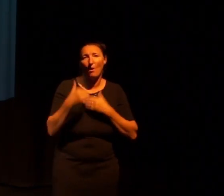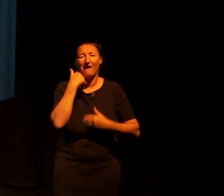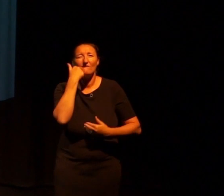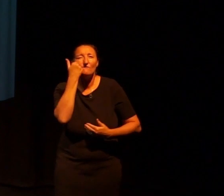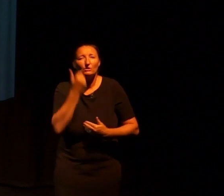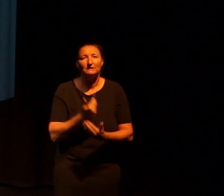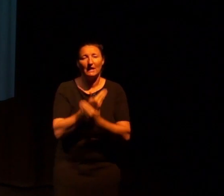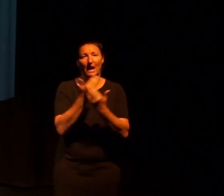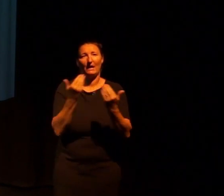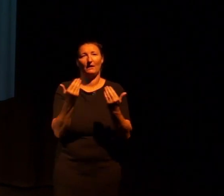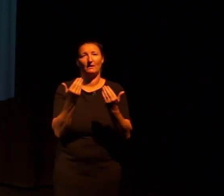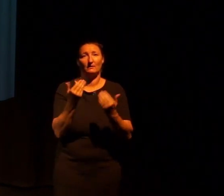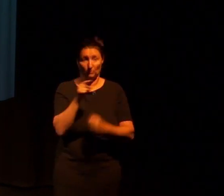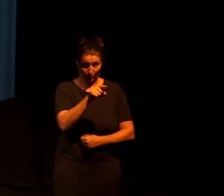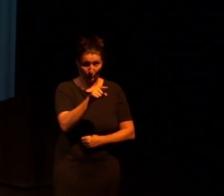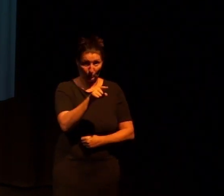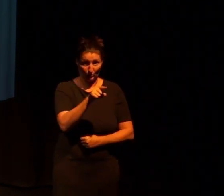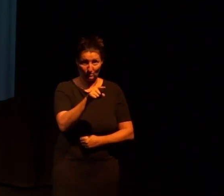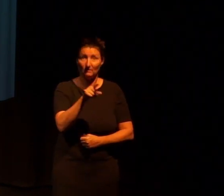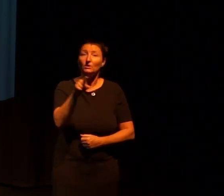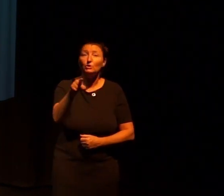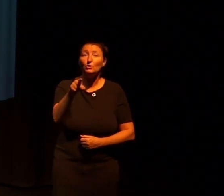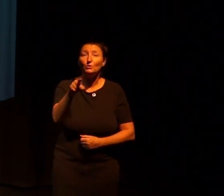day. You,